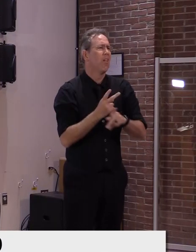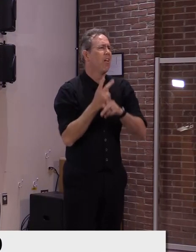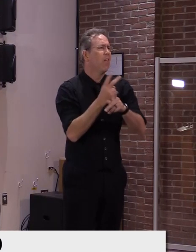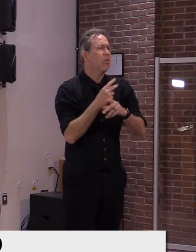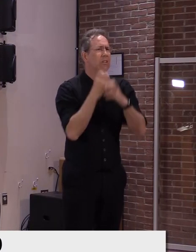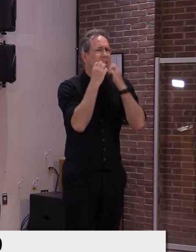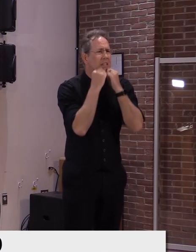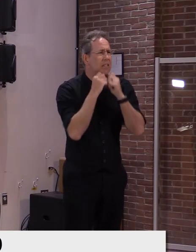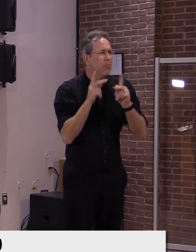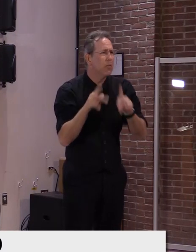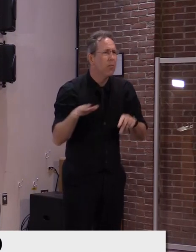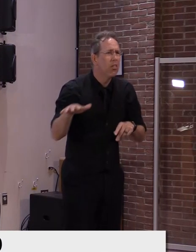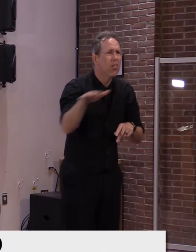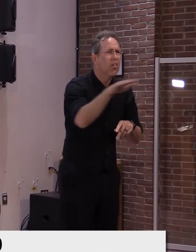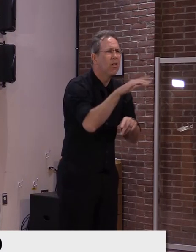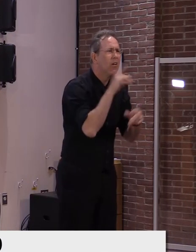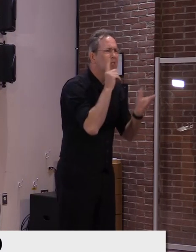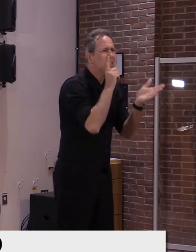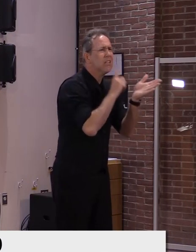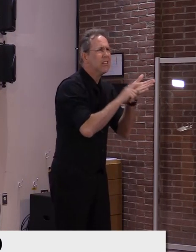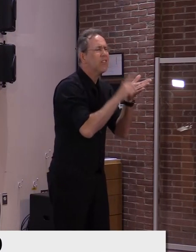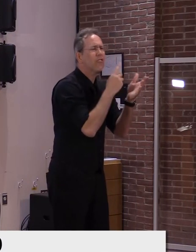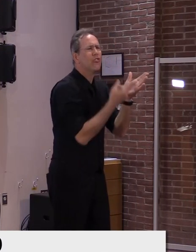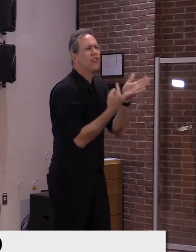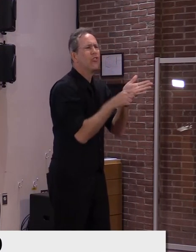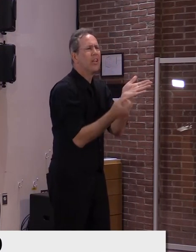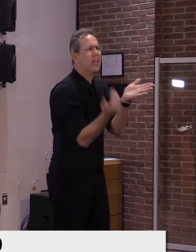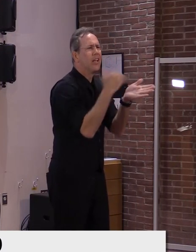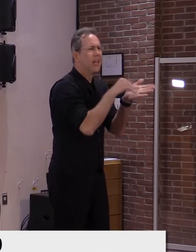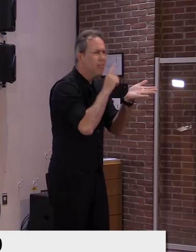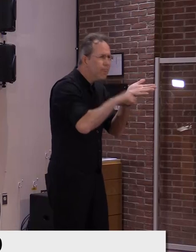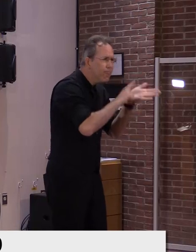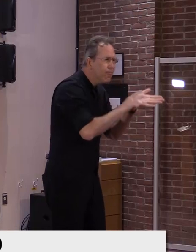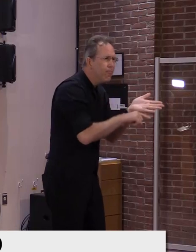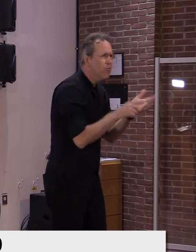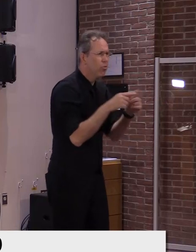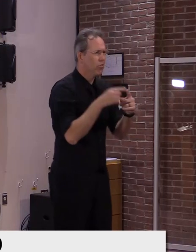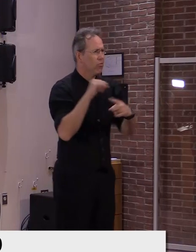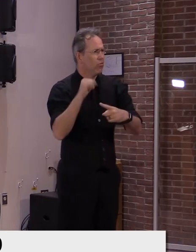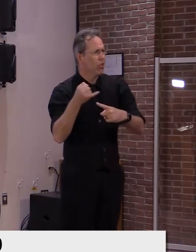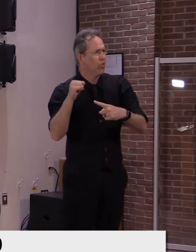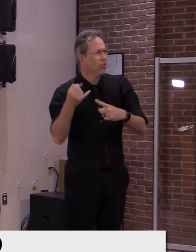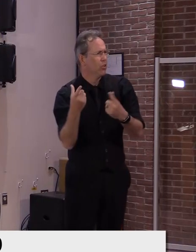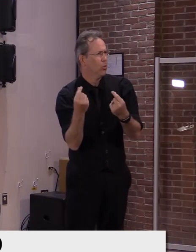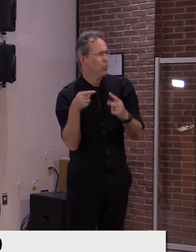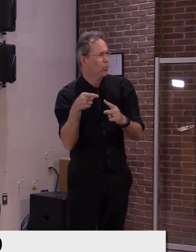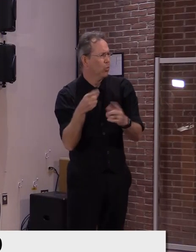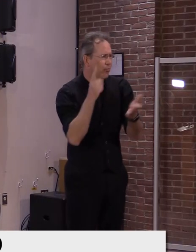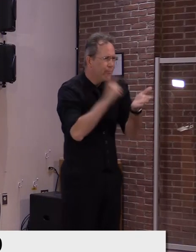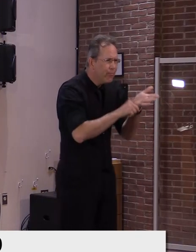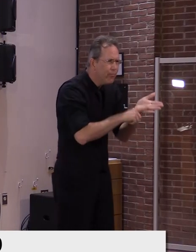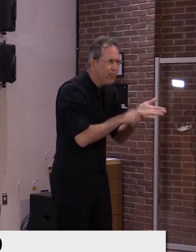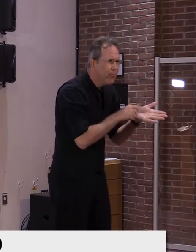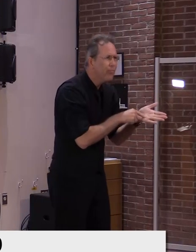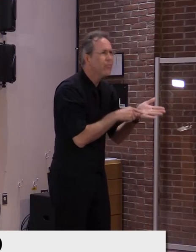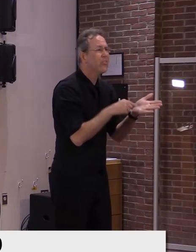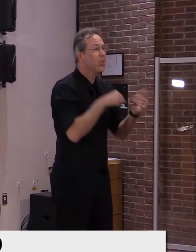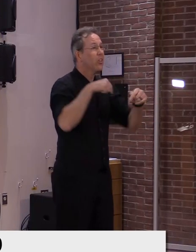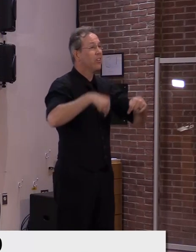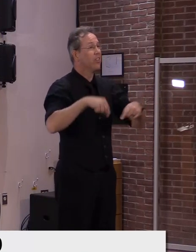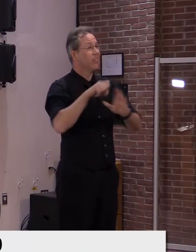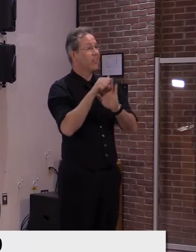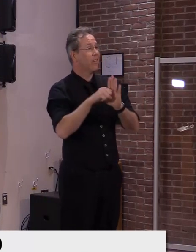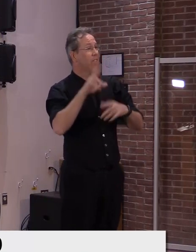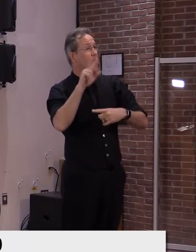its thorough review of these 6 cases, we have in this state, in Vermont, paused Johnson & Johnson clinics for the remainder